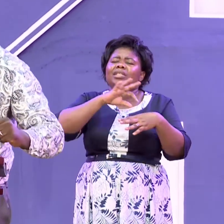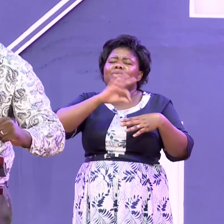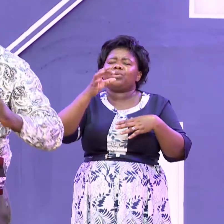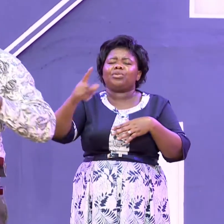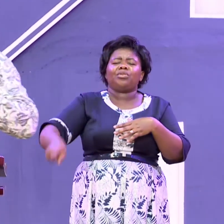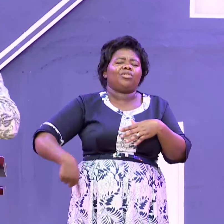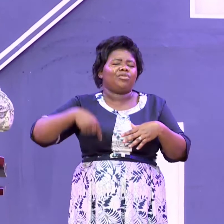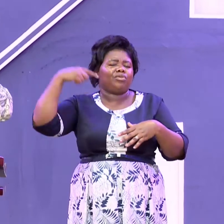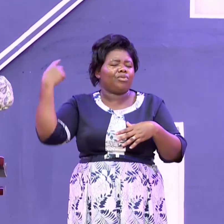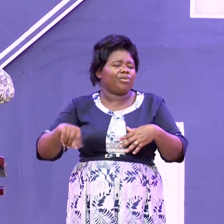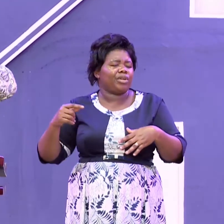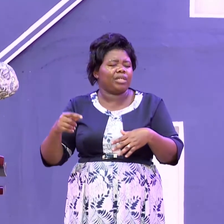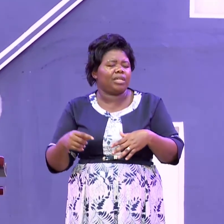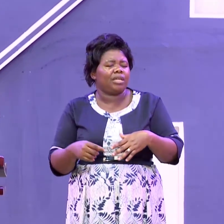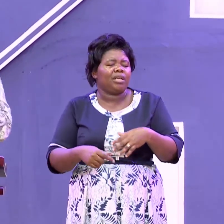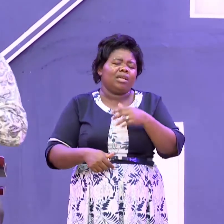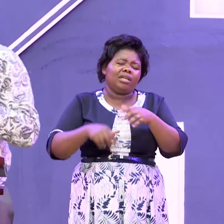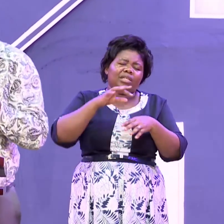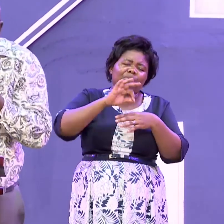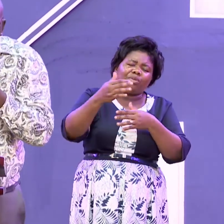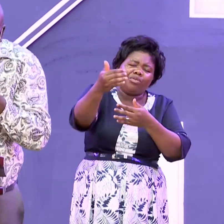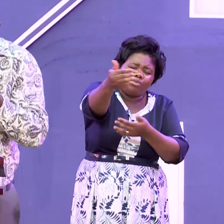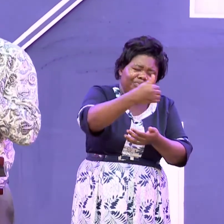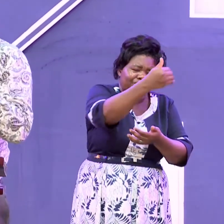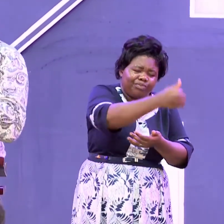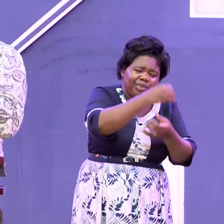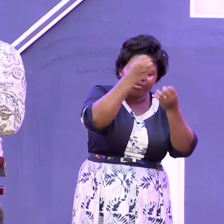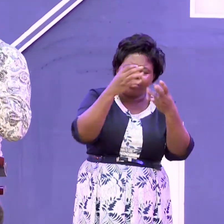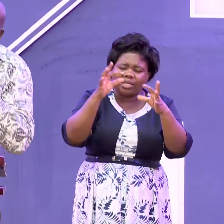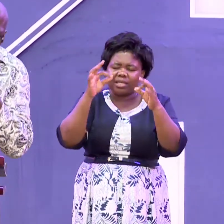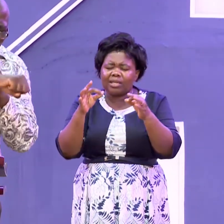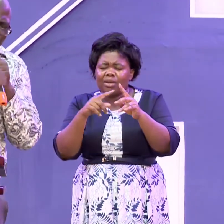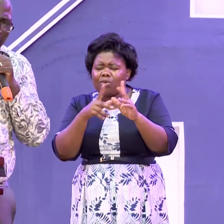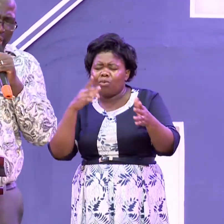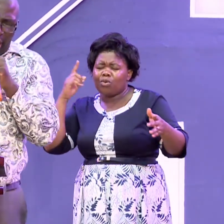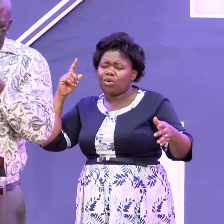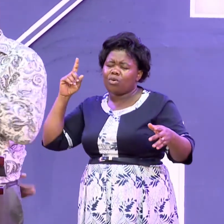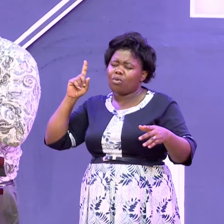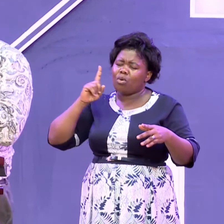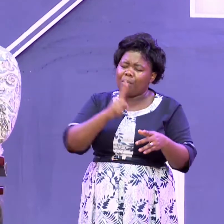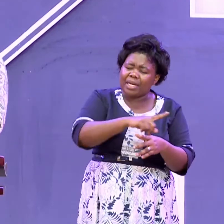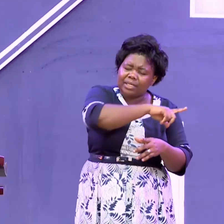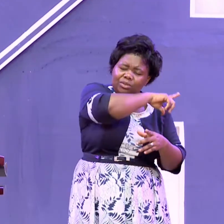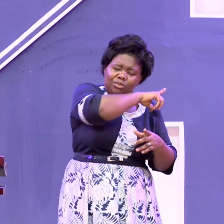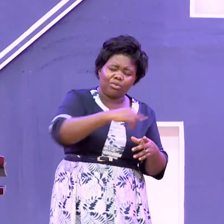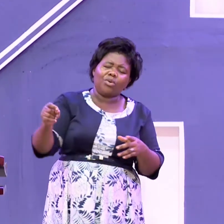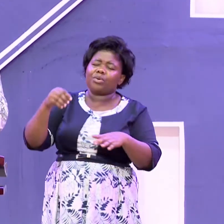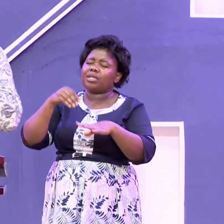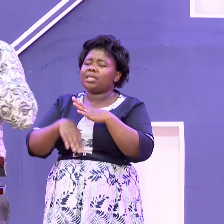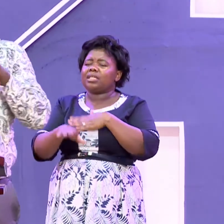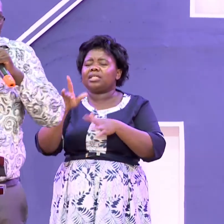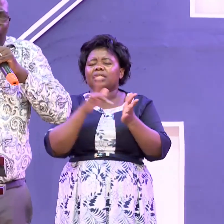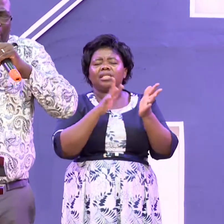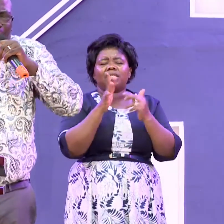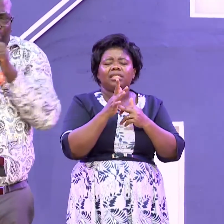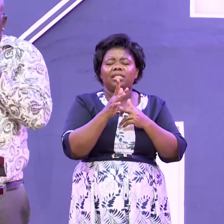The spirit of greediness, of heaping up things. We say to it, go